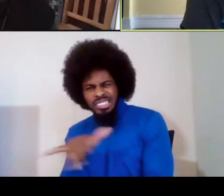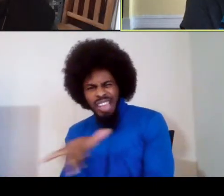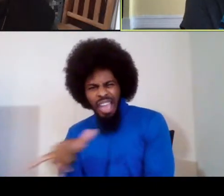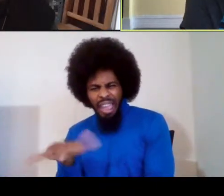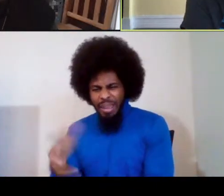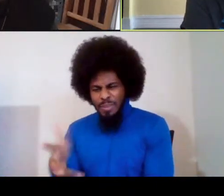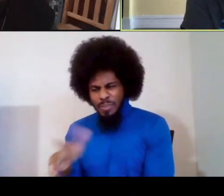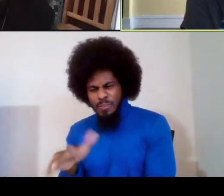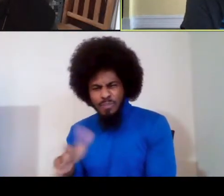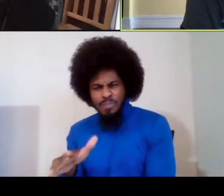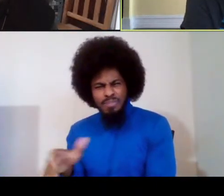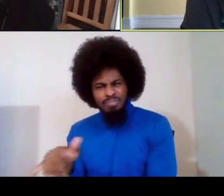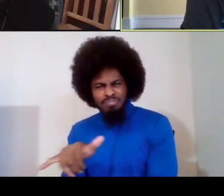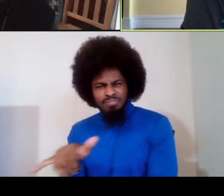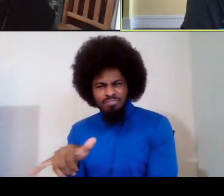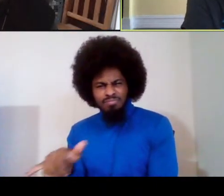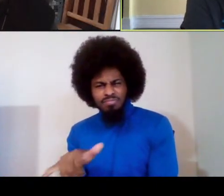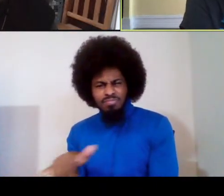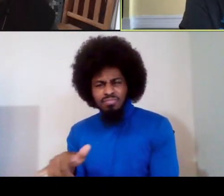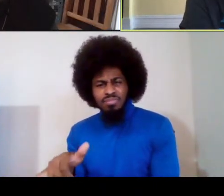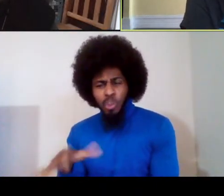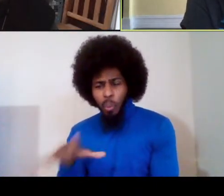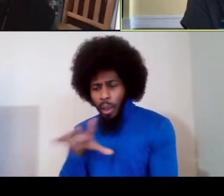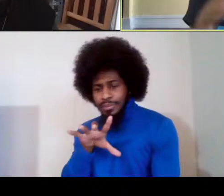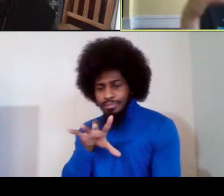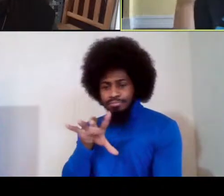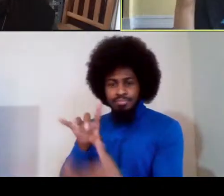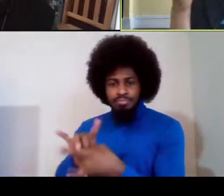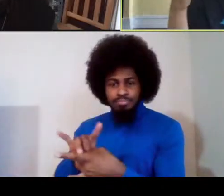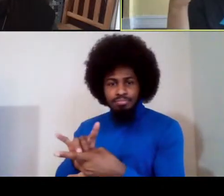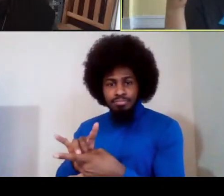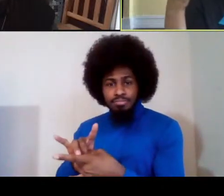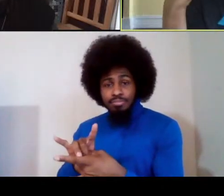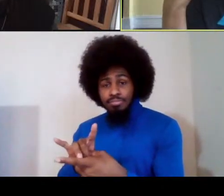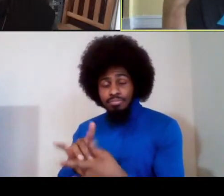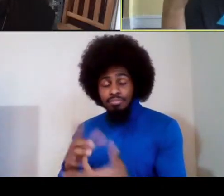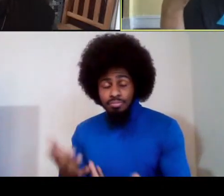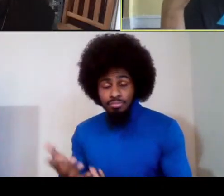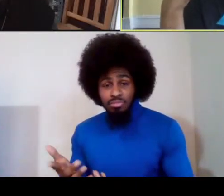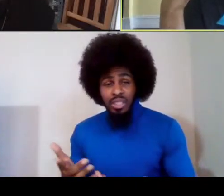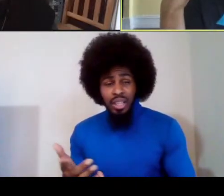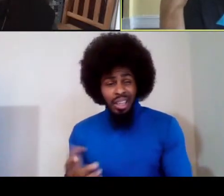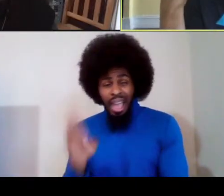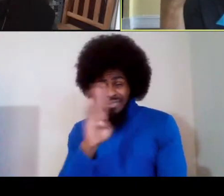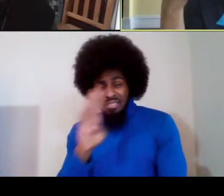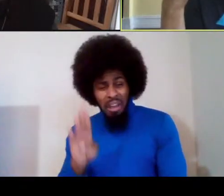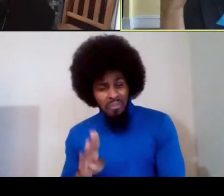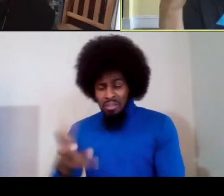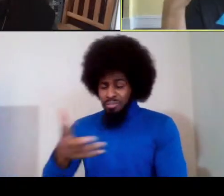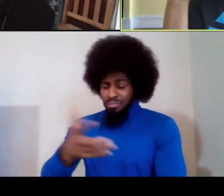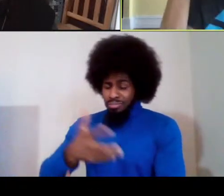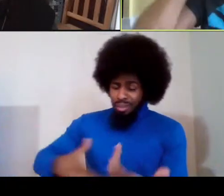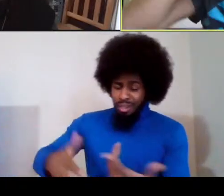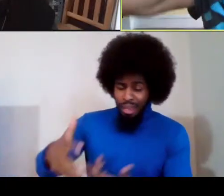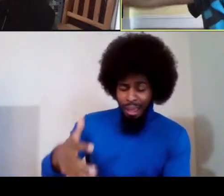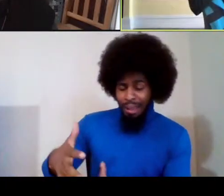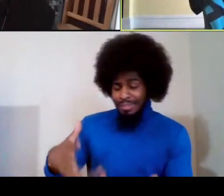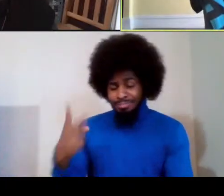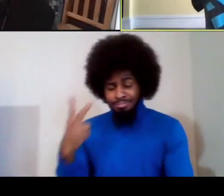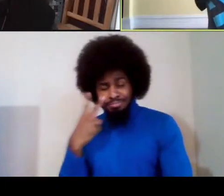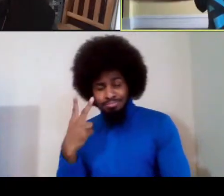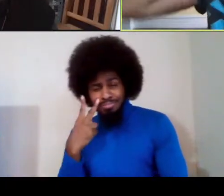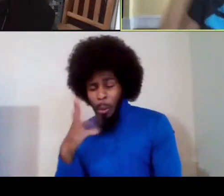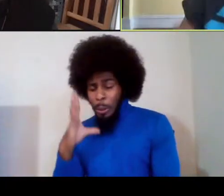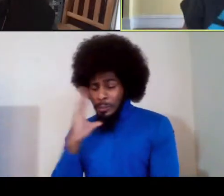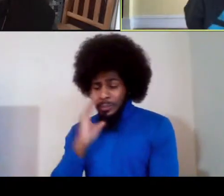I didn't know, I'd never been around like African dance clothes people, you know, I'd never been around